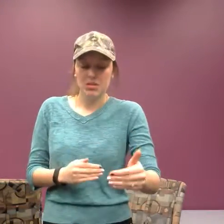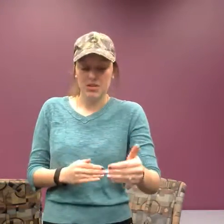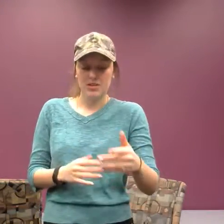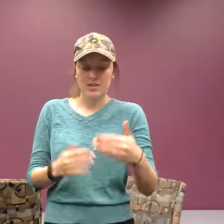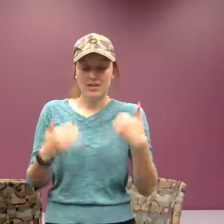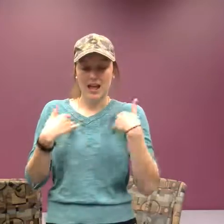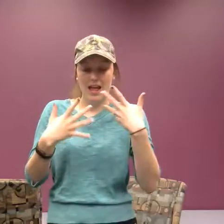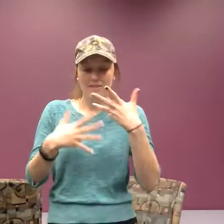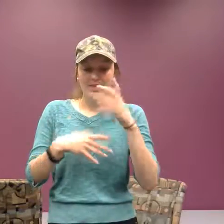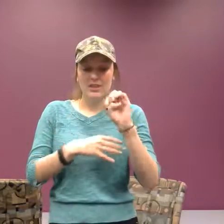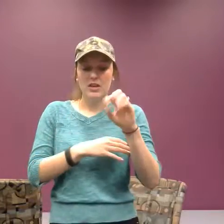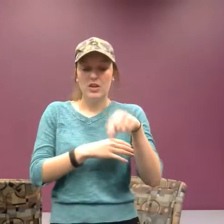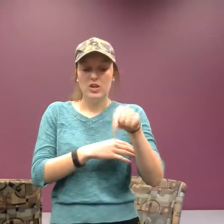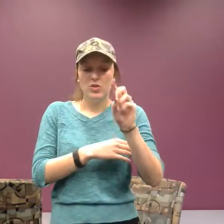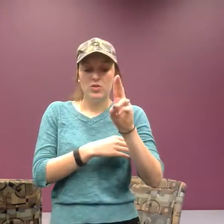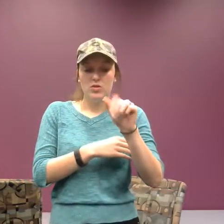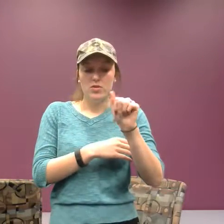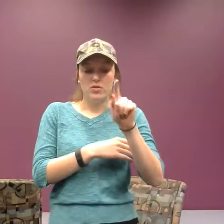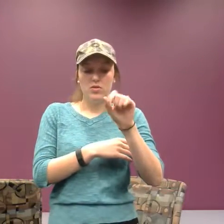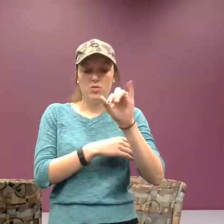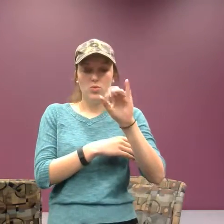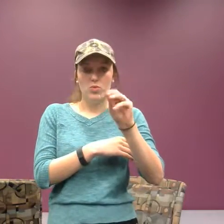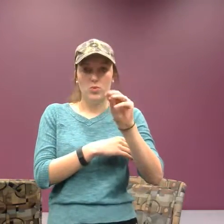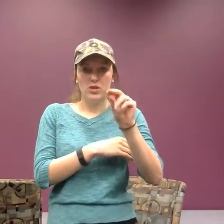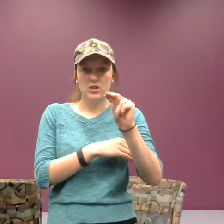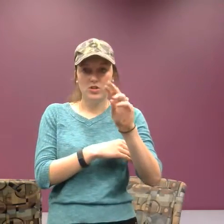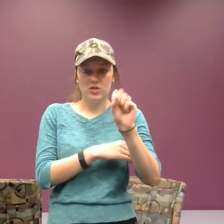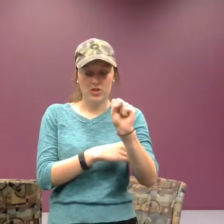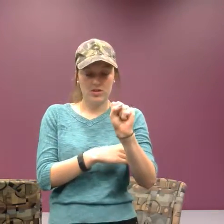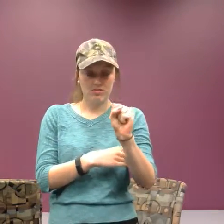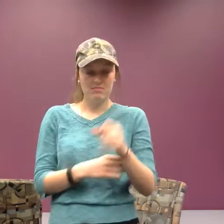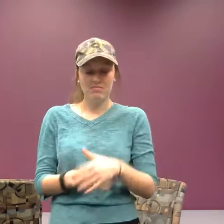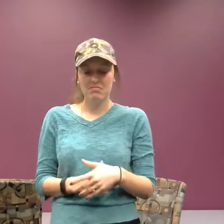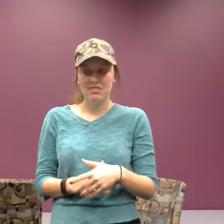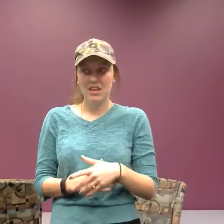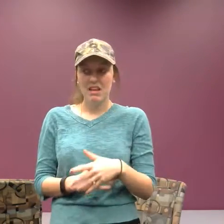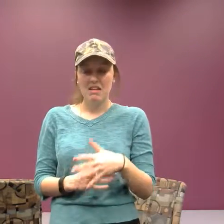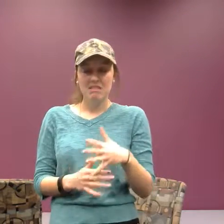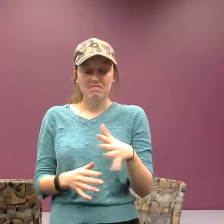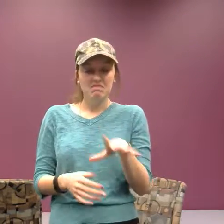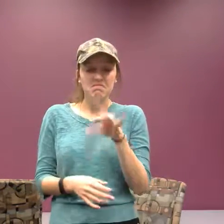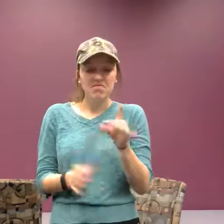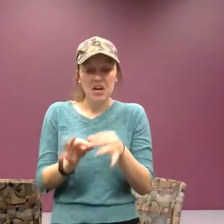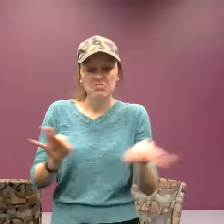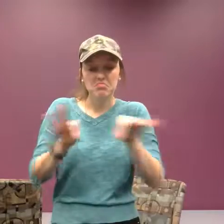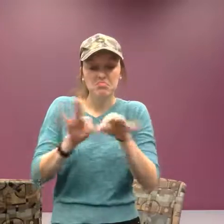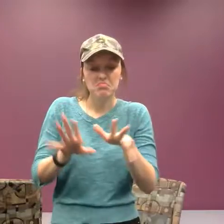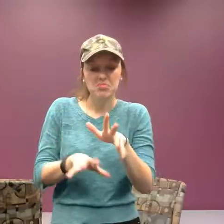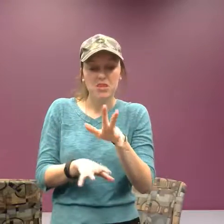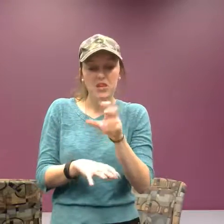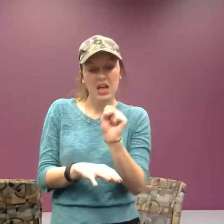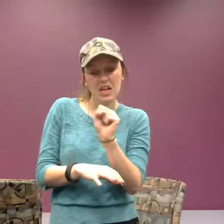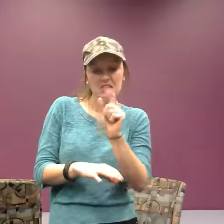we can start finding out what the value of S or T or N or S is. That's our next step.